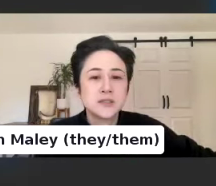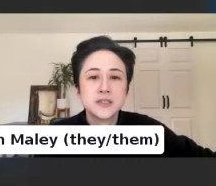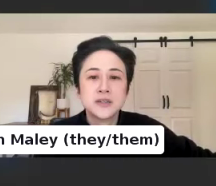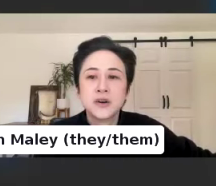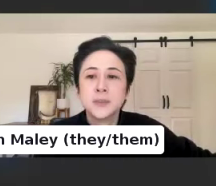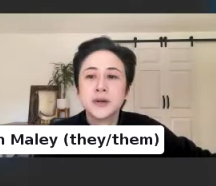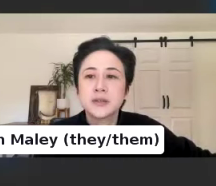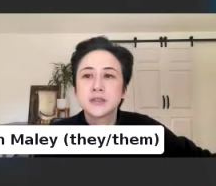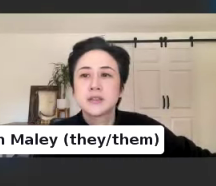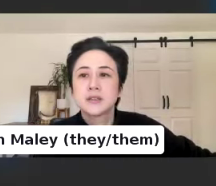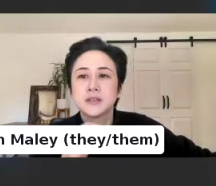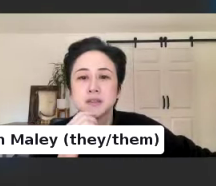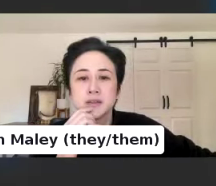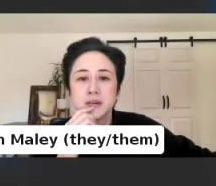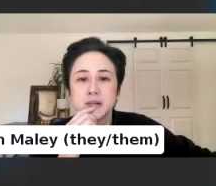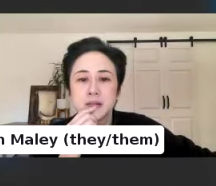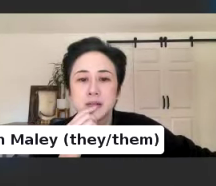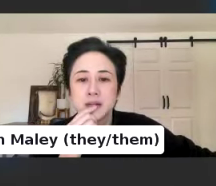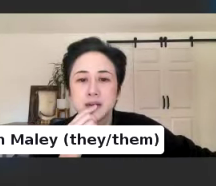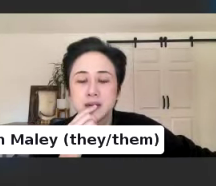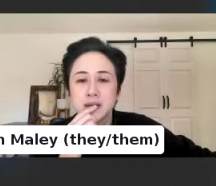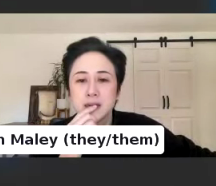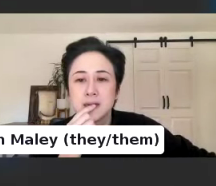skeleton is in armor?